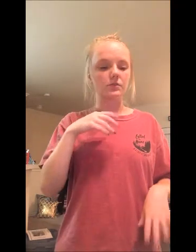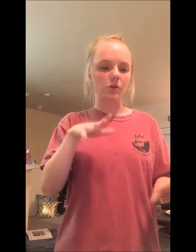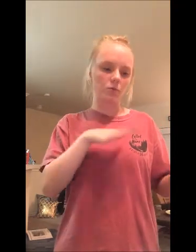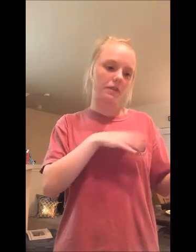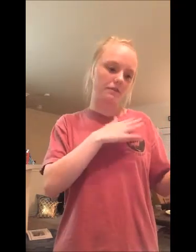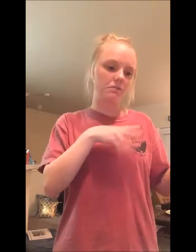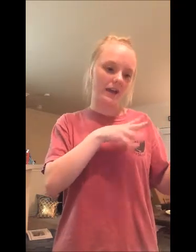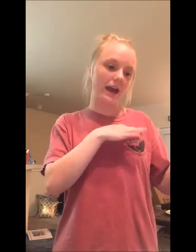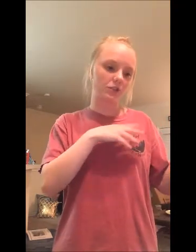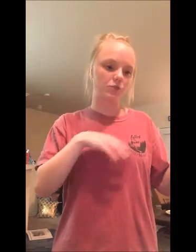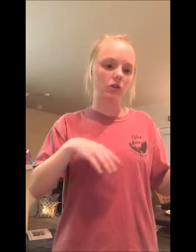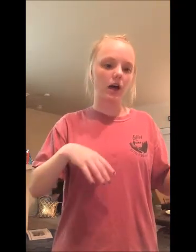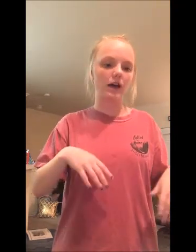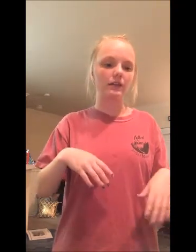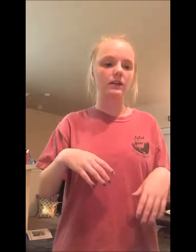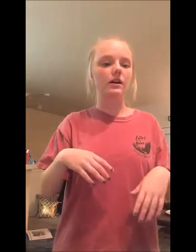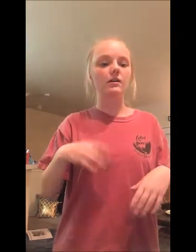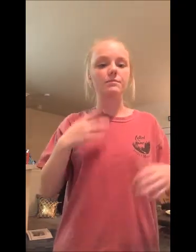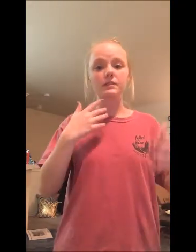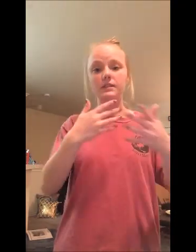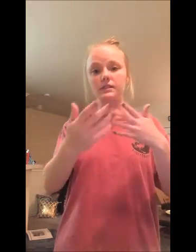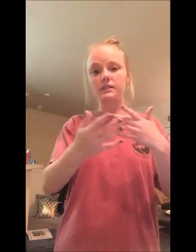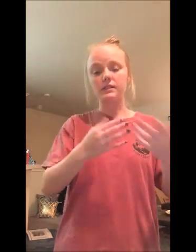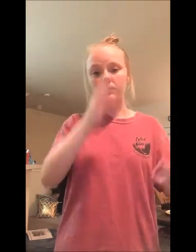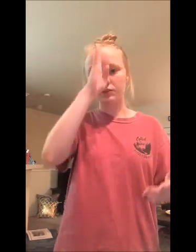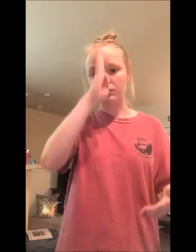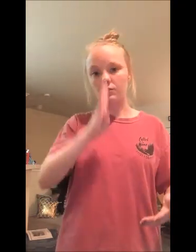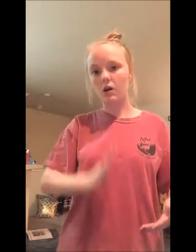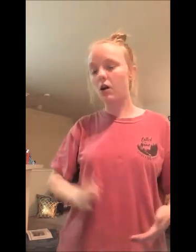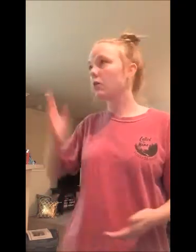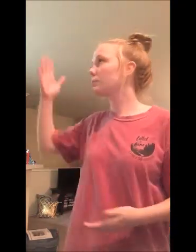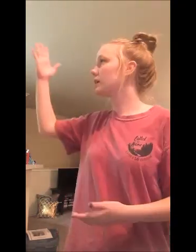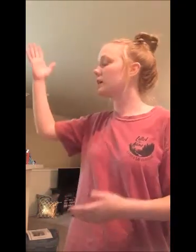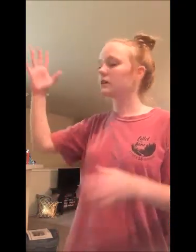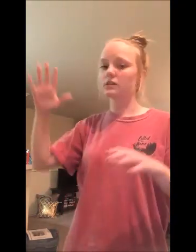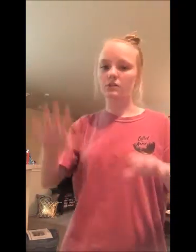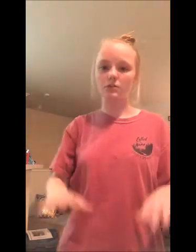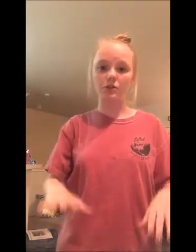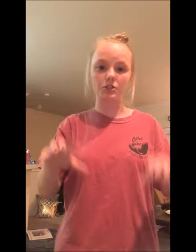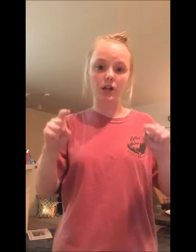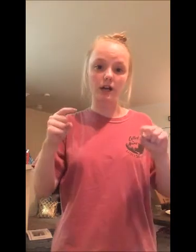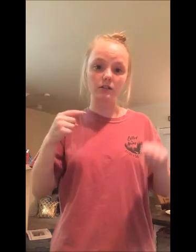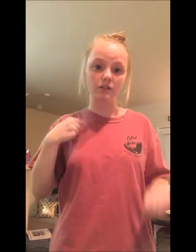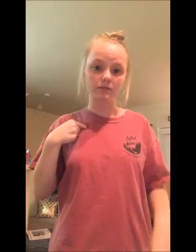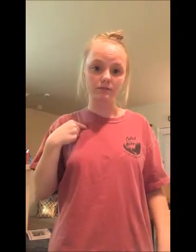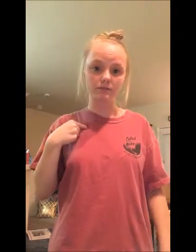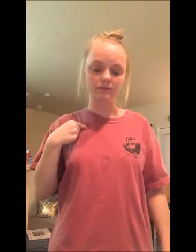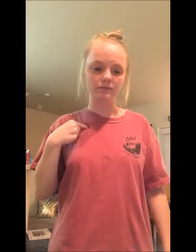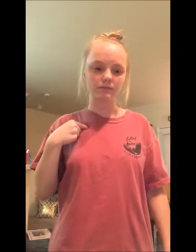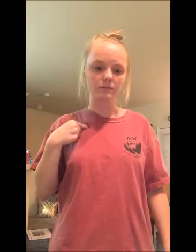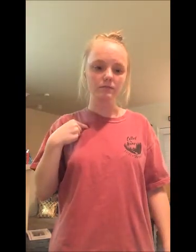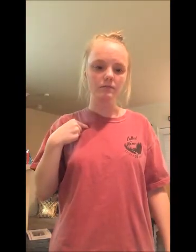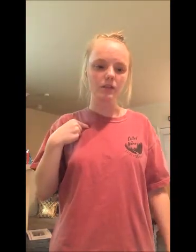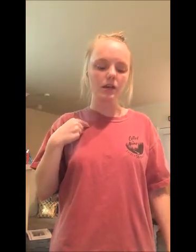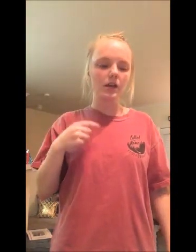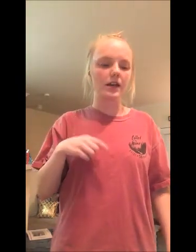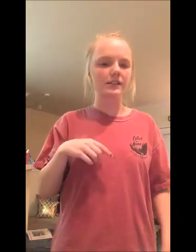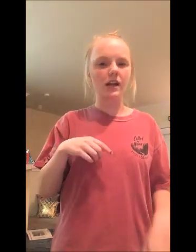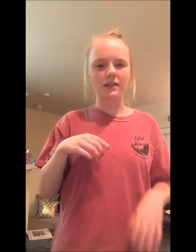so with the actual line, still you call me your child. And it's not,